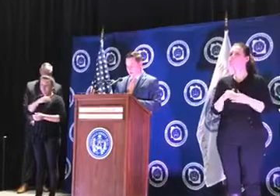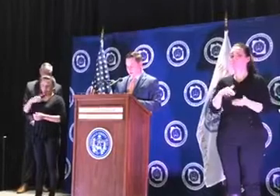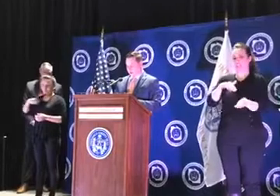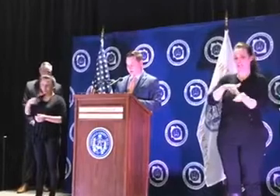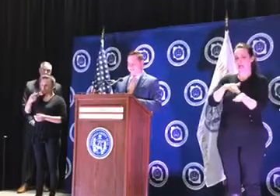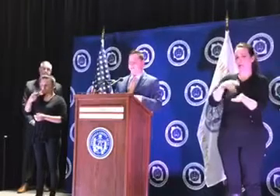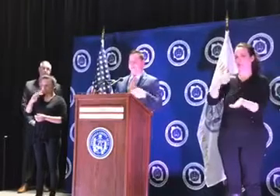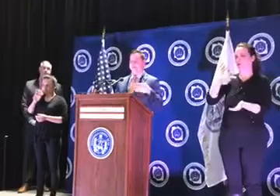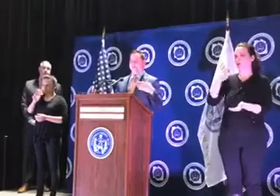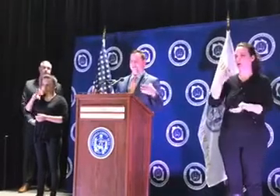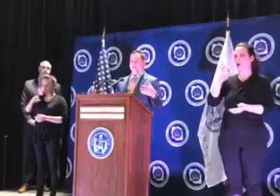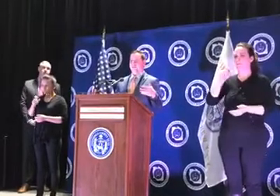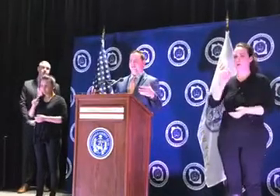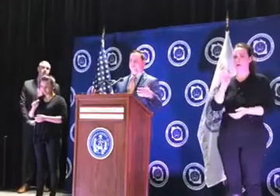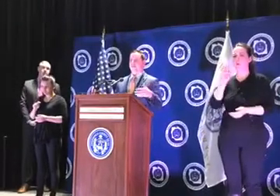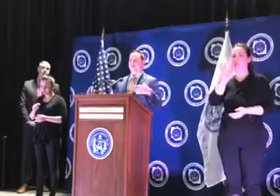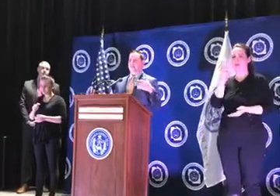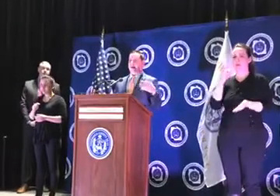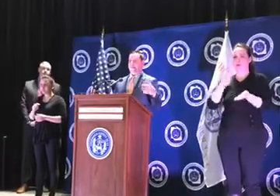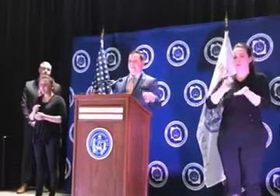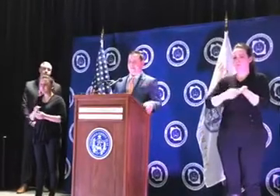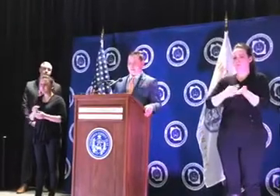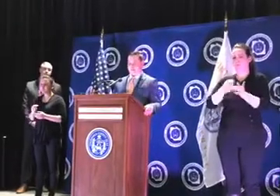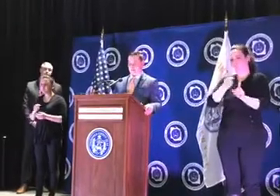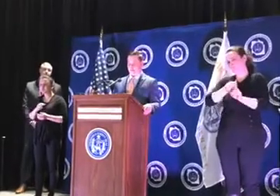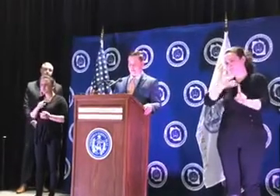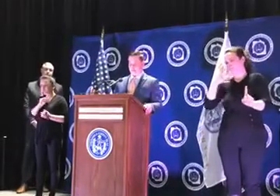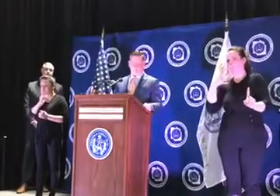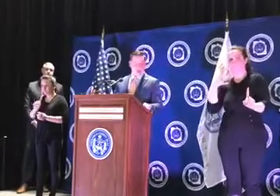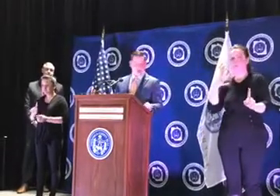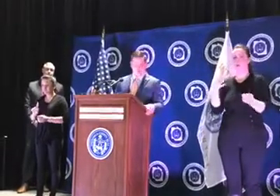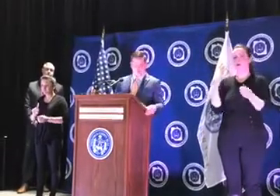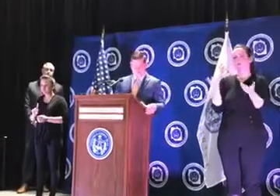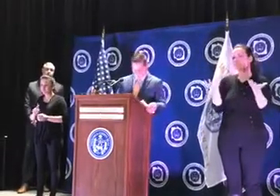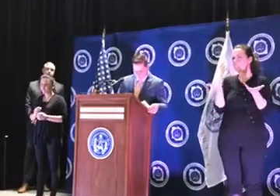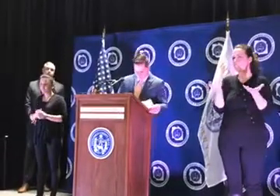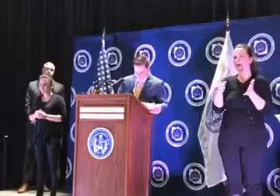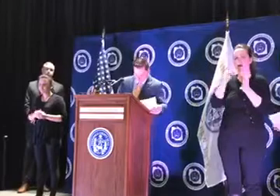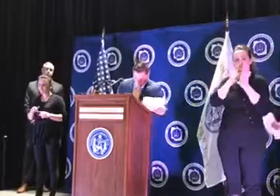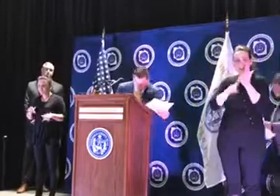about case investigations and the process. Okay. Doctor?